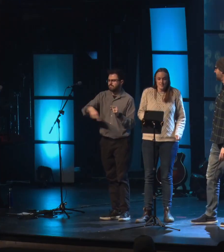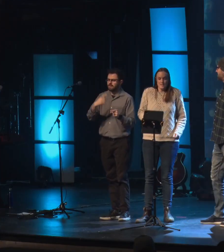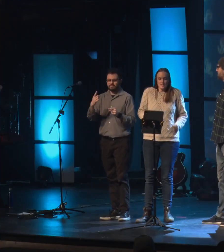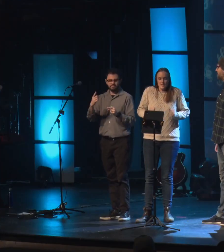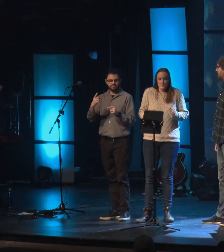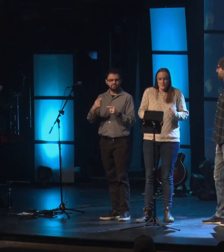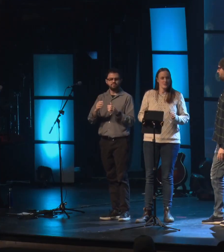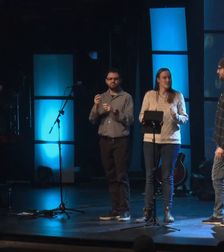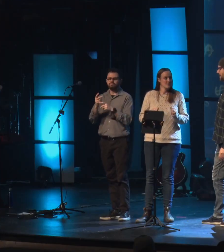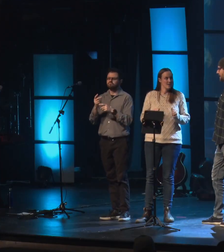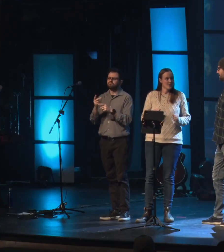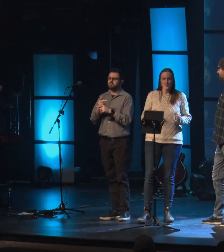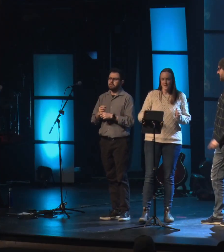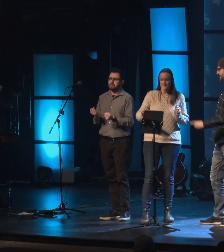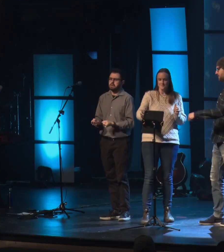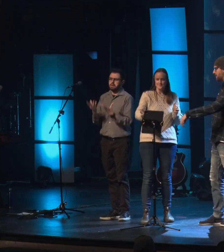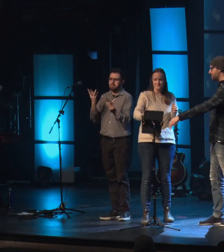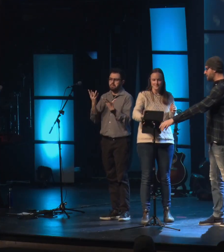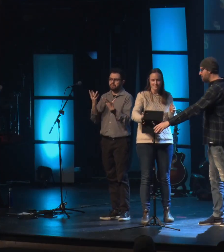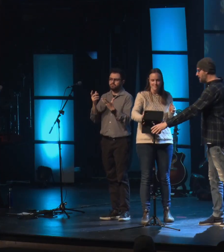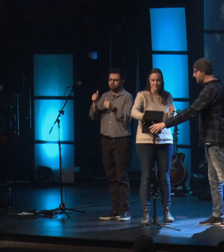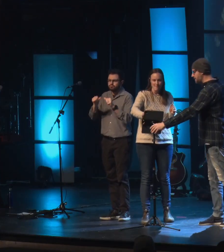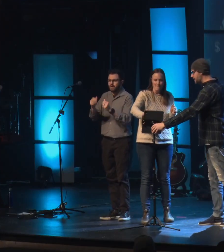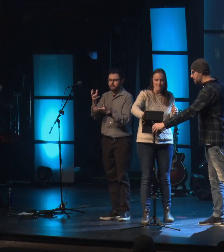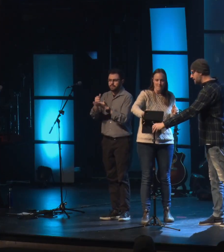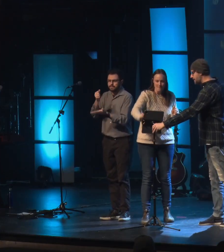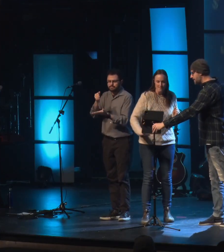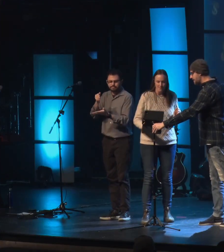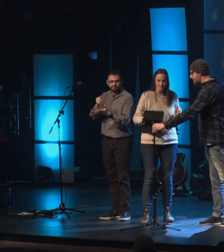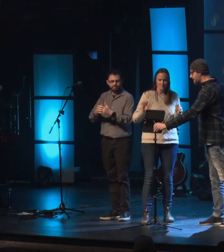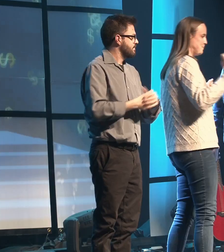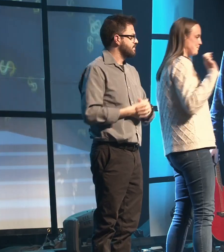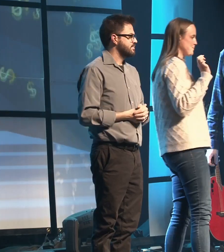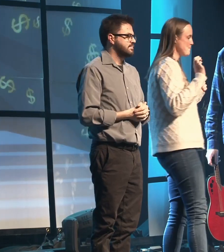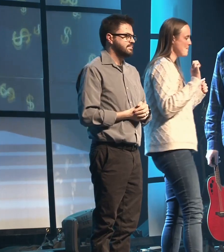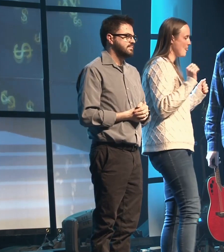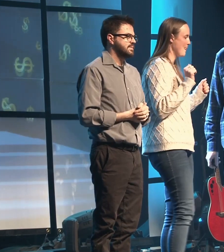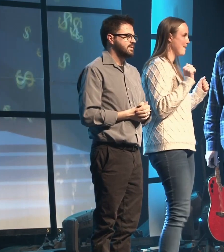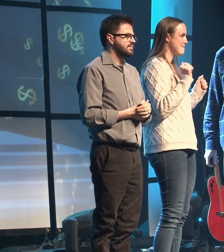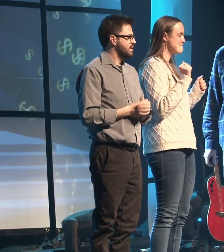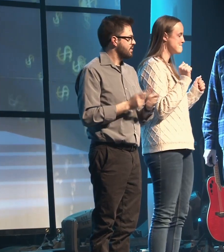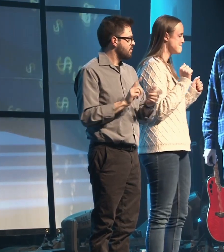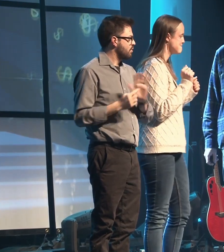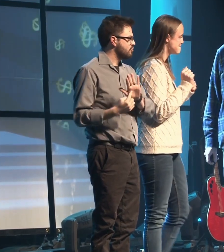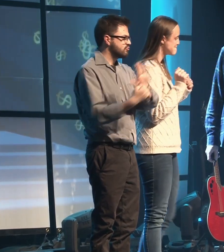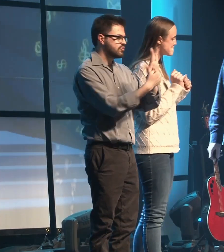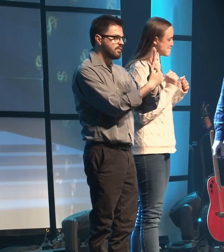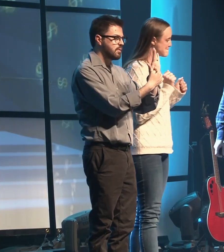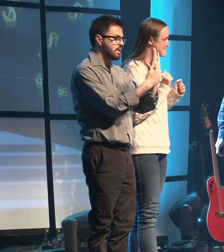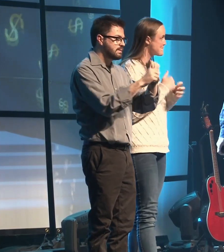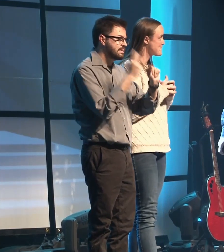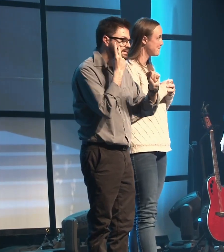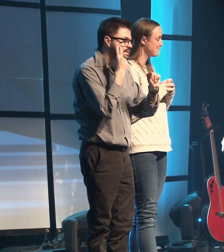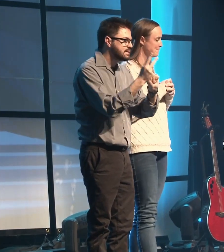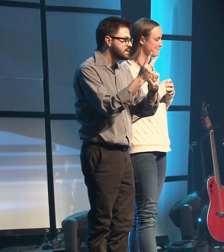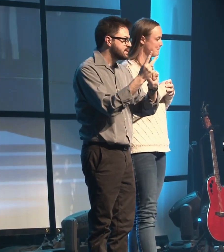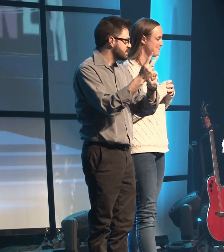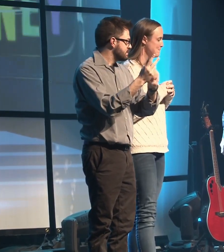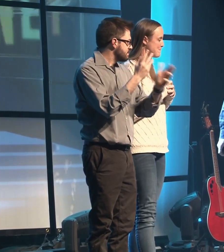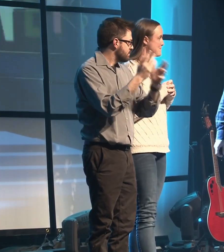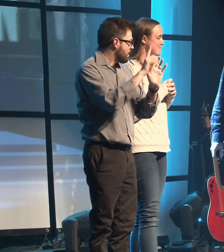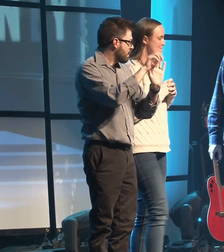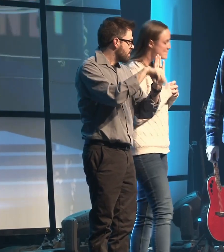money you're playing for today. Give it a good spin. And then we'll turn it around so everybody can see with great